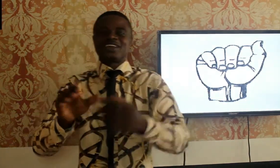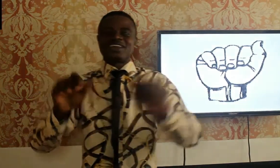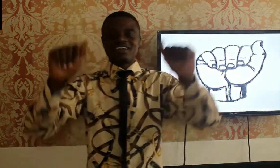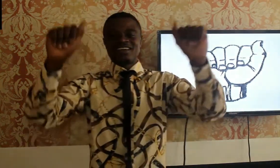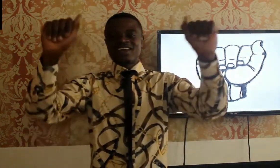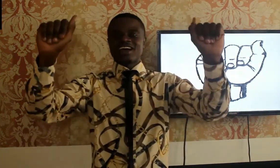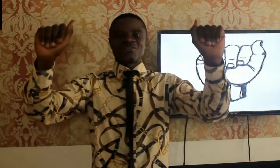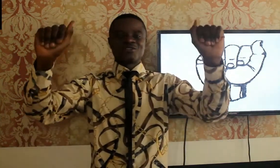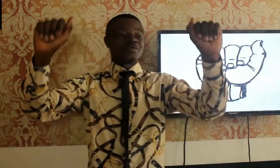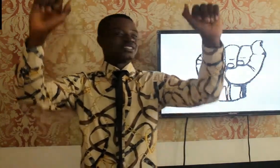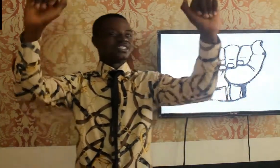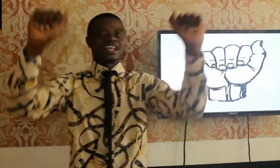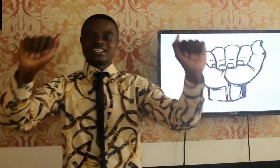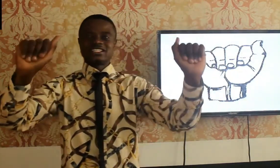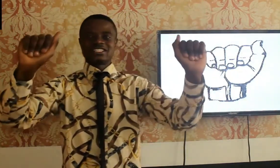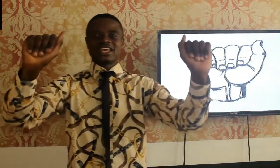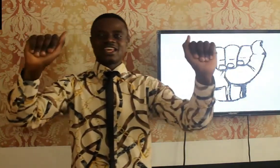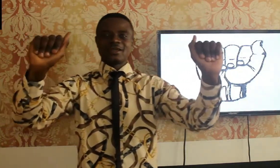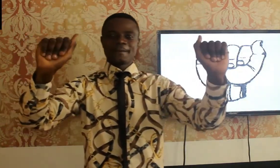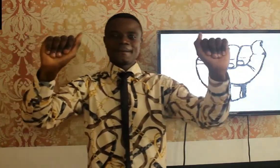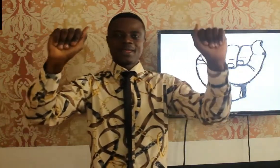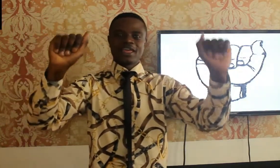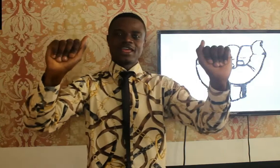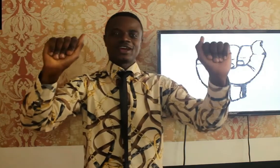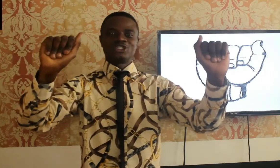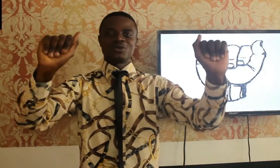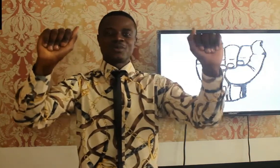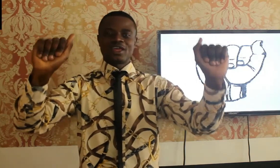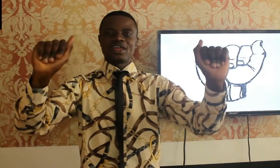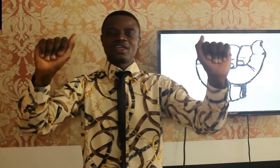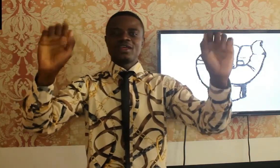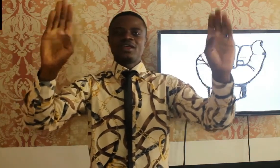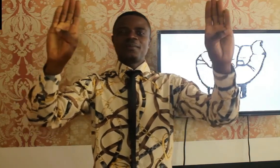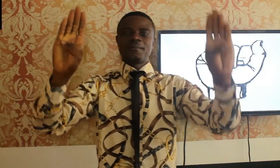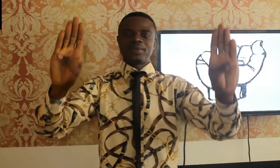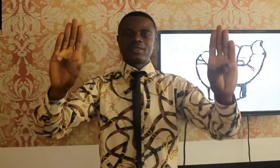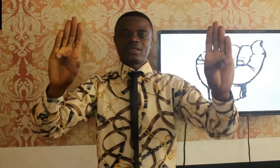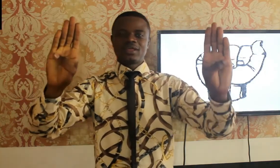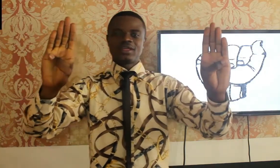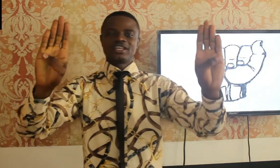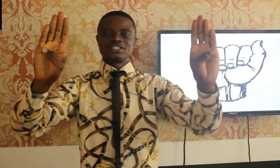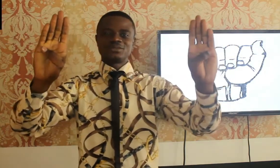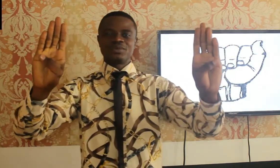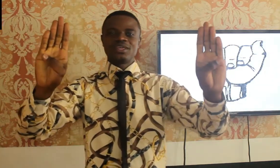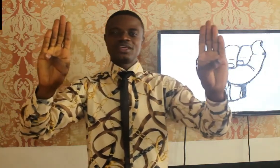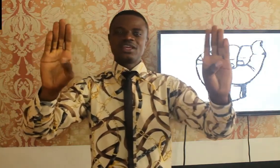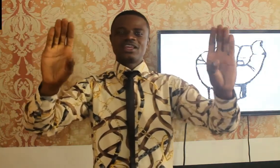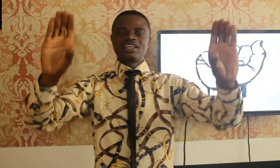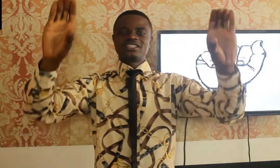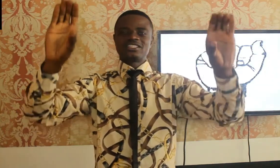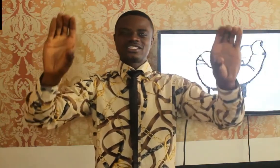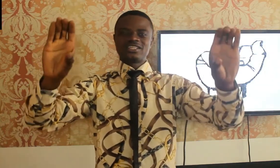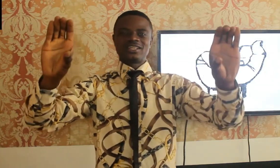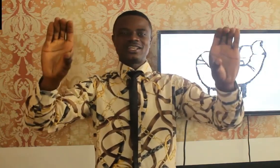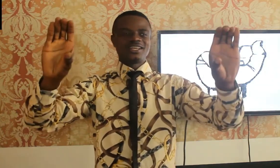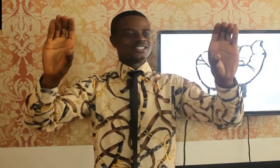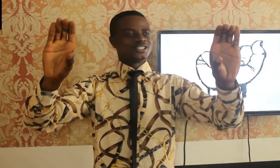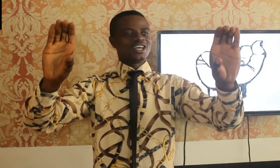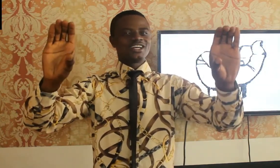with alphabets. This is A hand shape. A. B. This is B. This is C. C hand